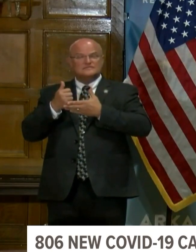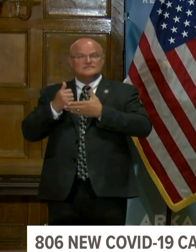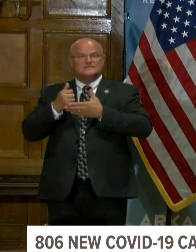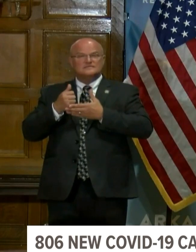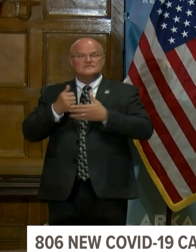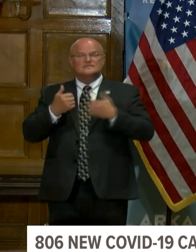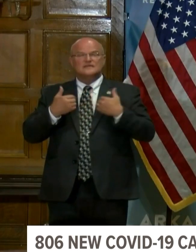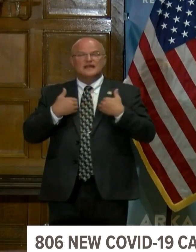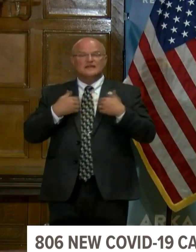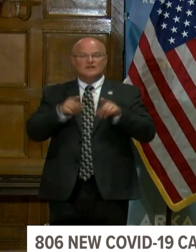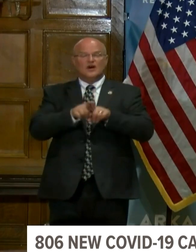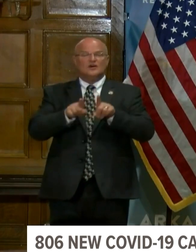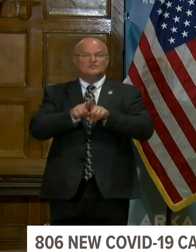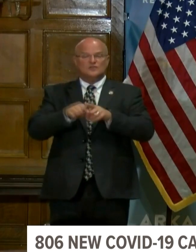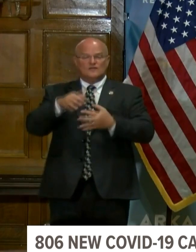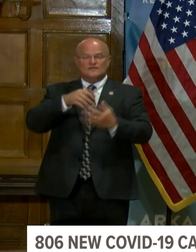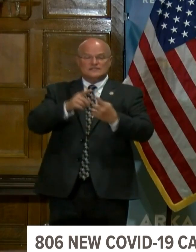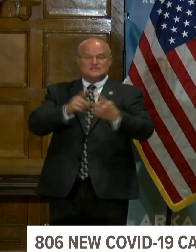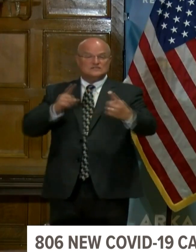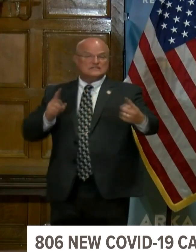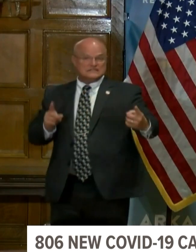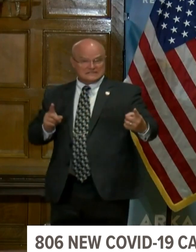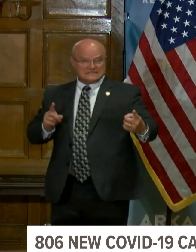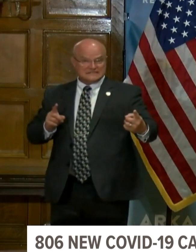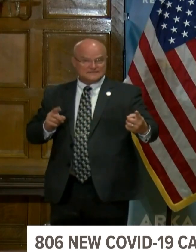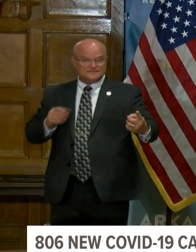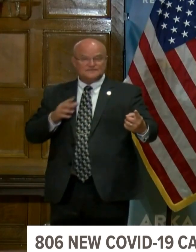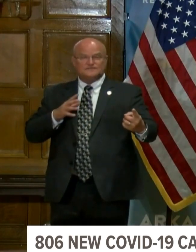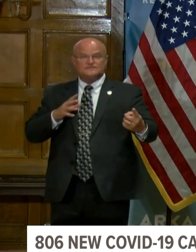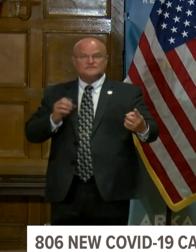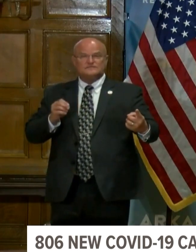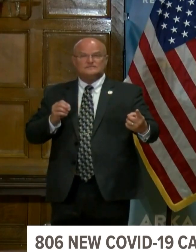They're also physical distancing and